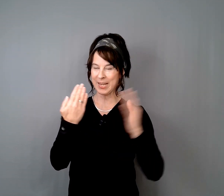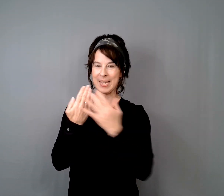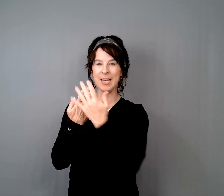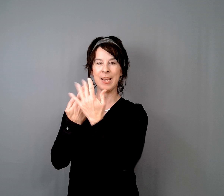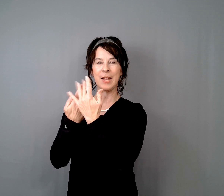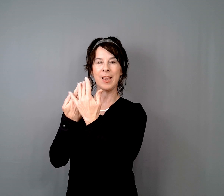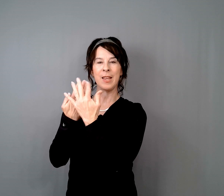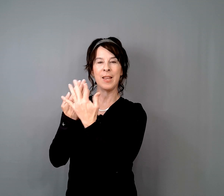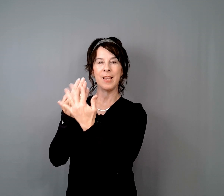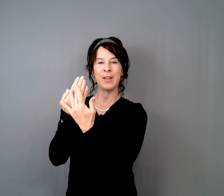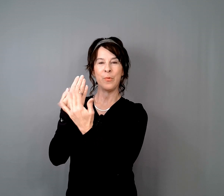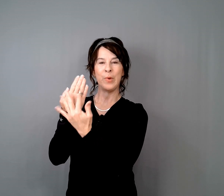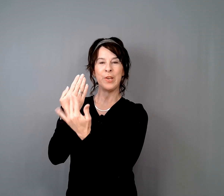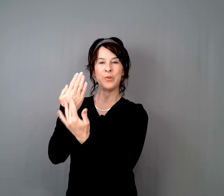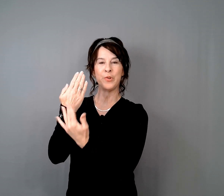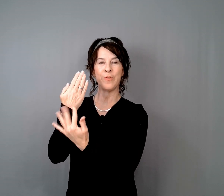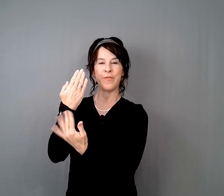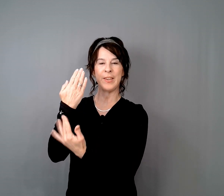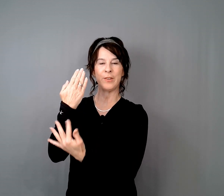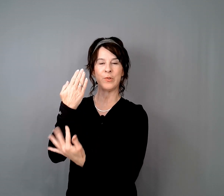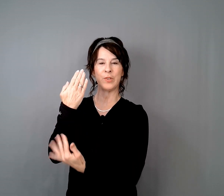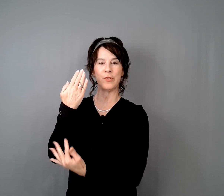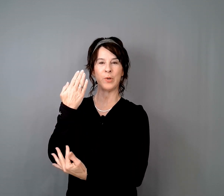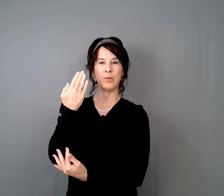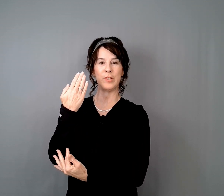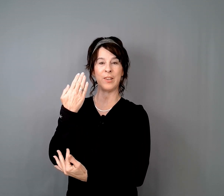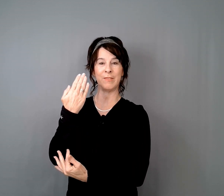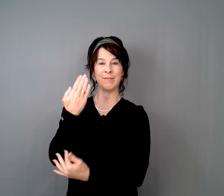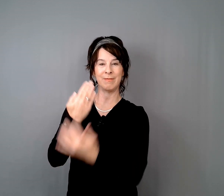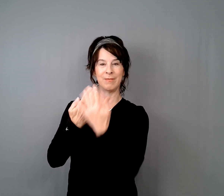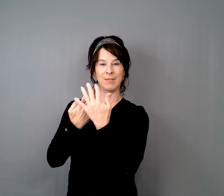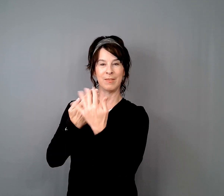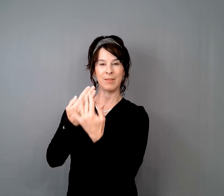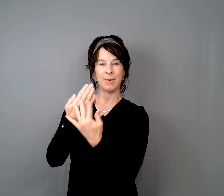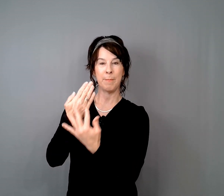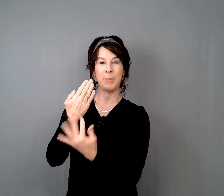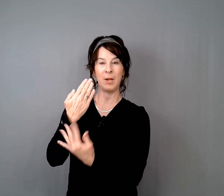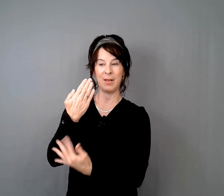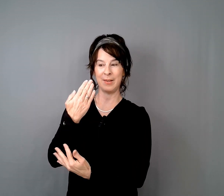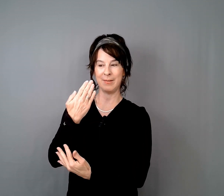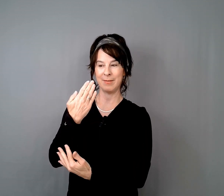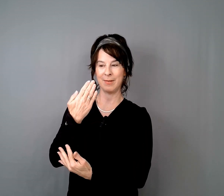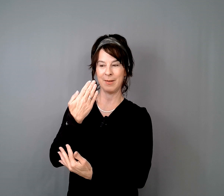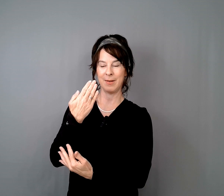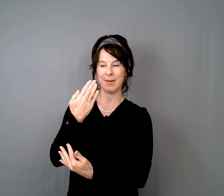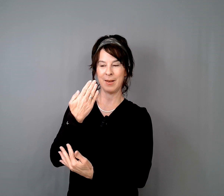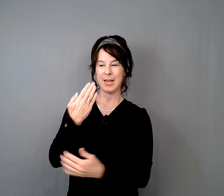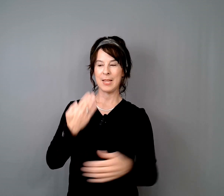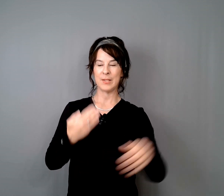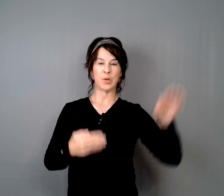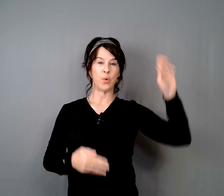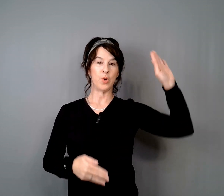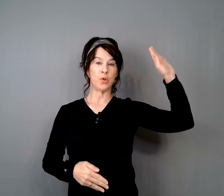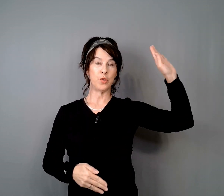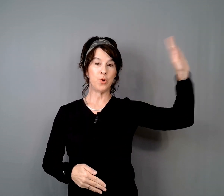hand, wiggle your fingers and trickle down. Blood. So